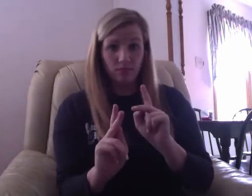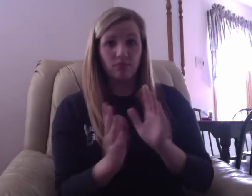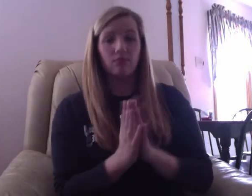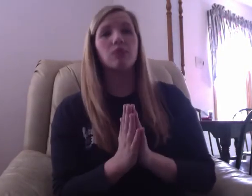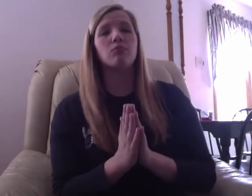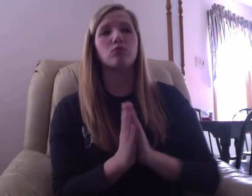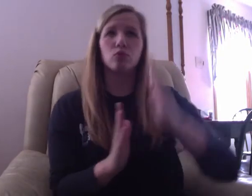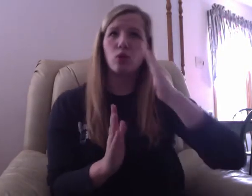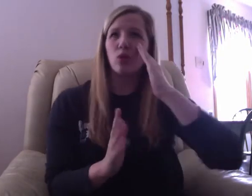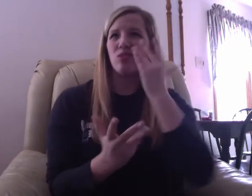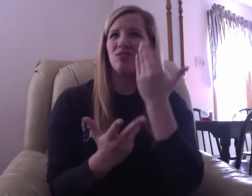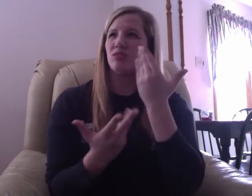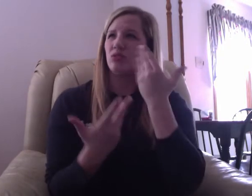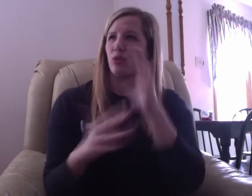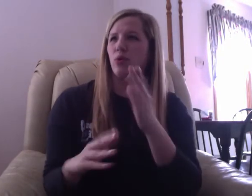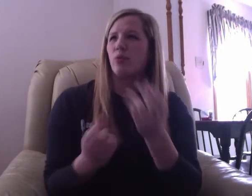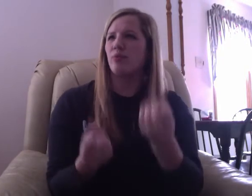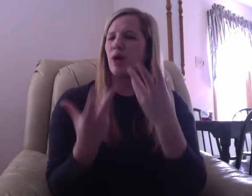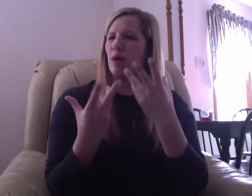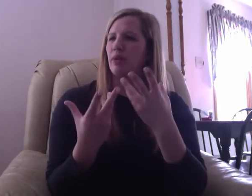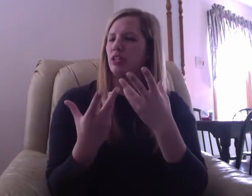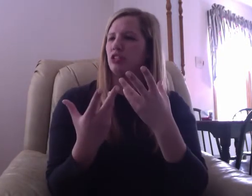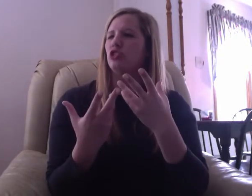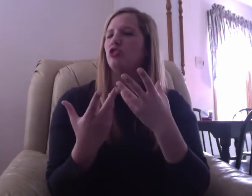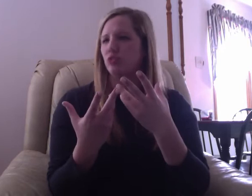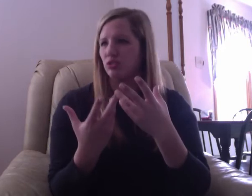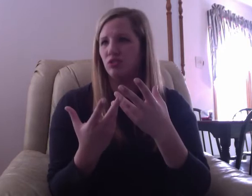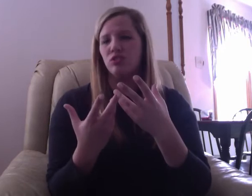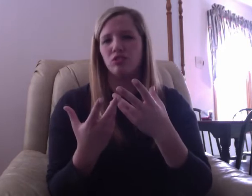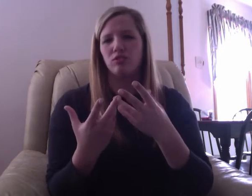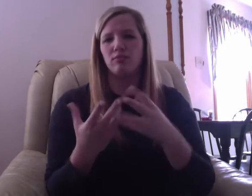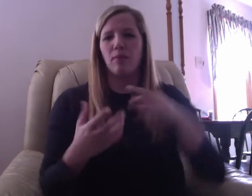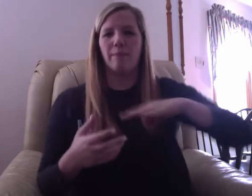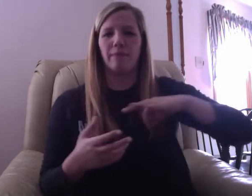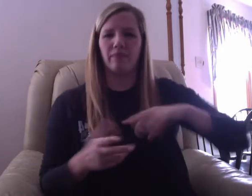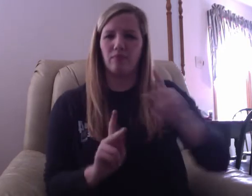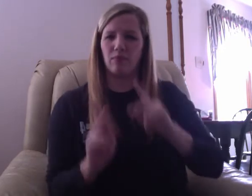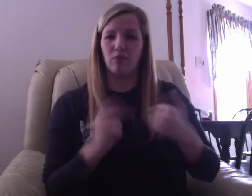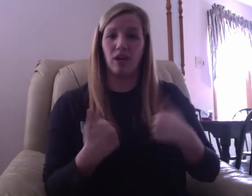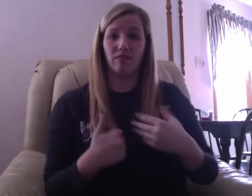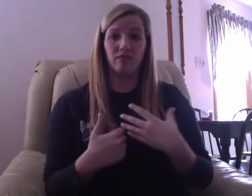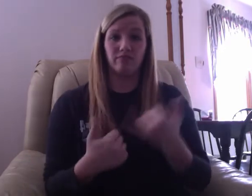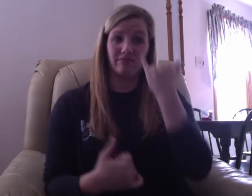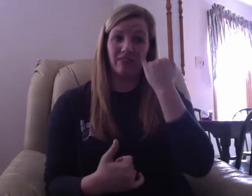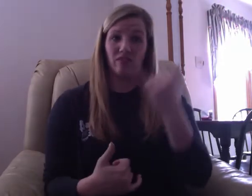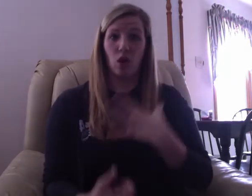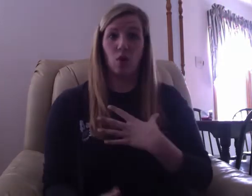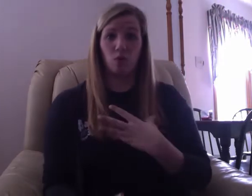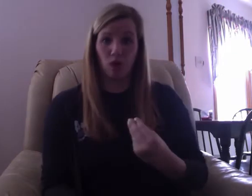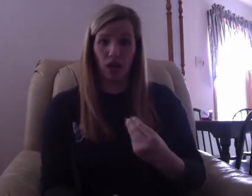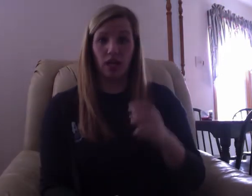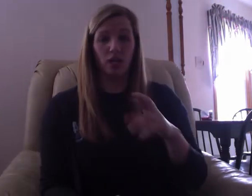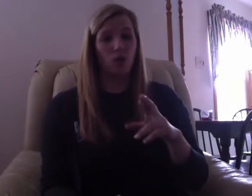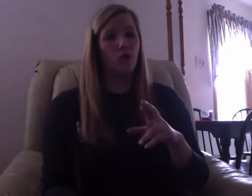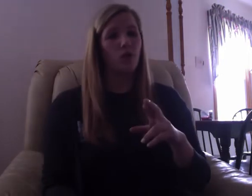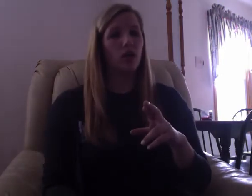don't realize that how much privilege some people have, whether you're white or heterosexual or